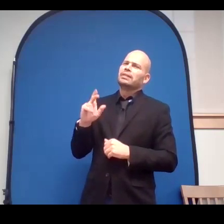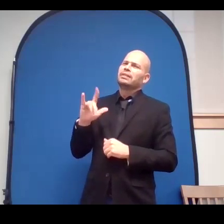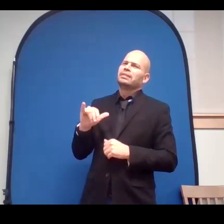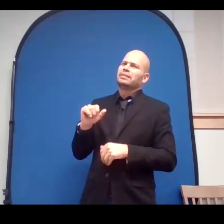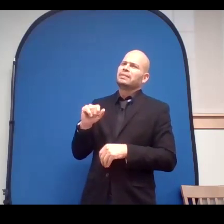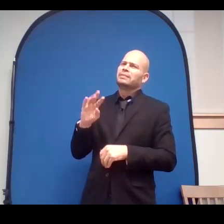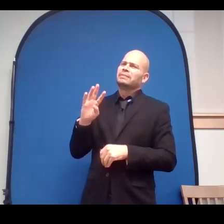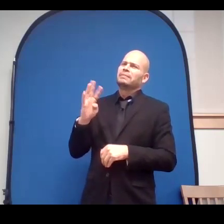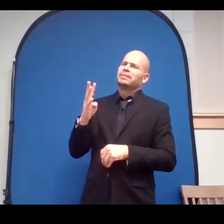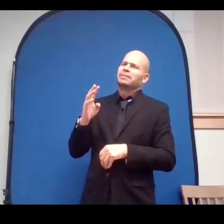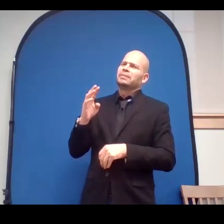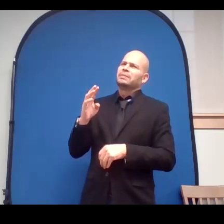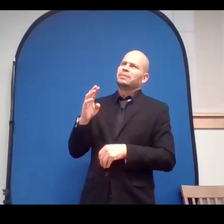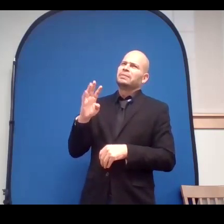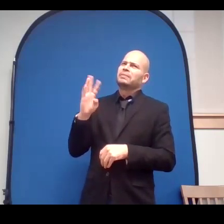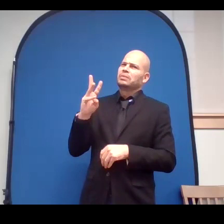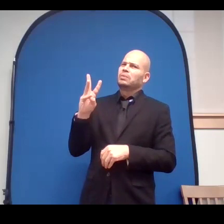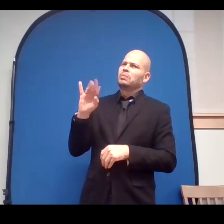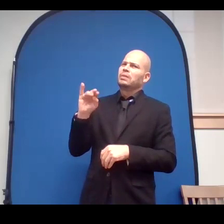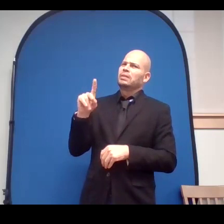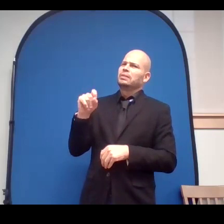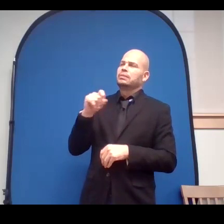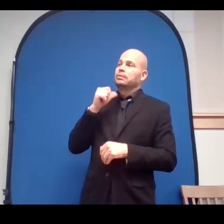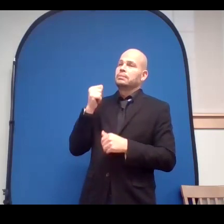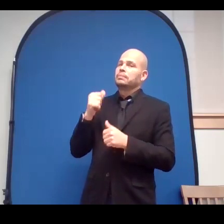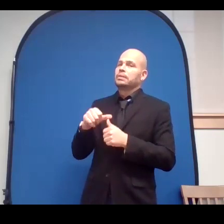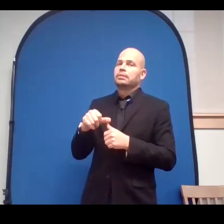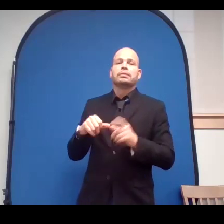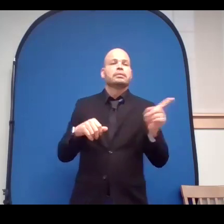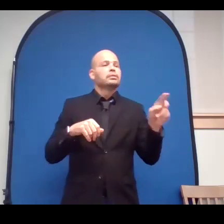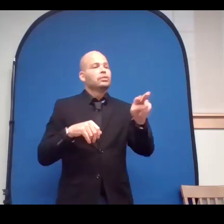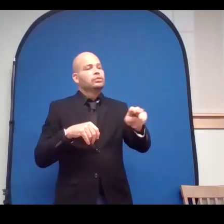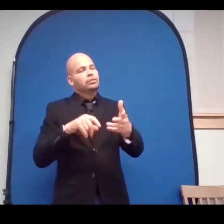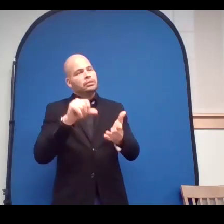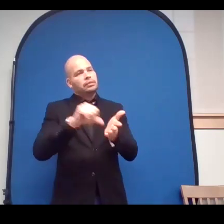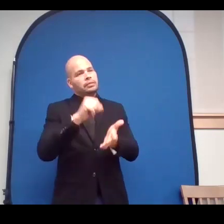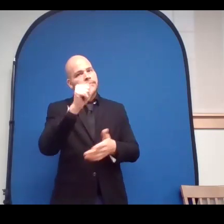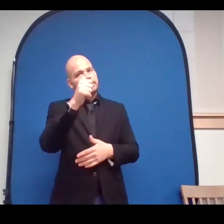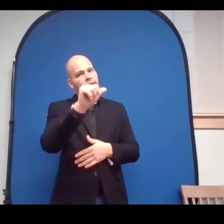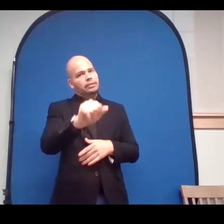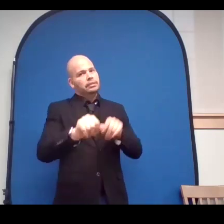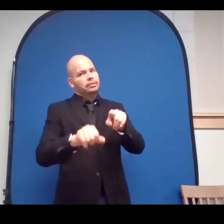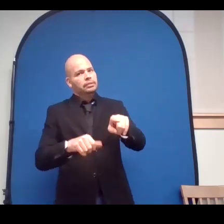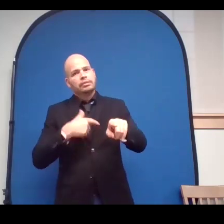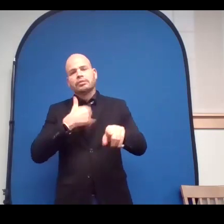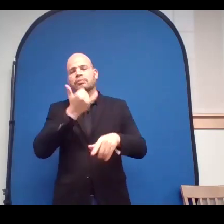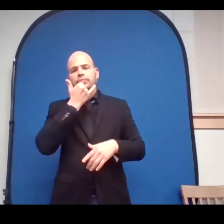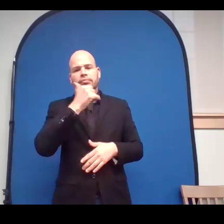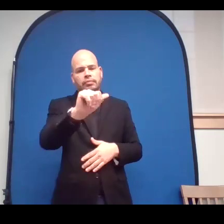I cannot recall that conversation, sir. Look at exhibit 10A. 10A? E.